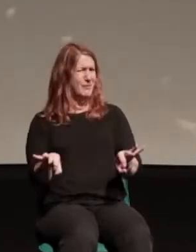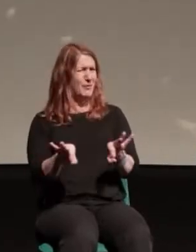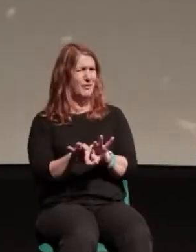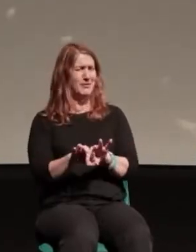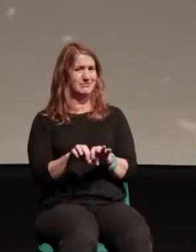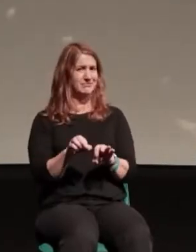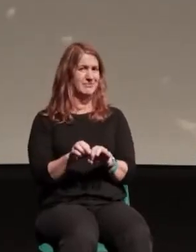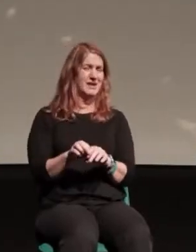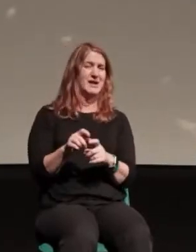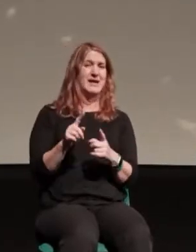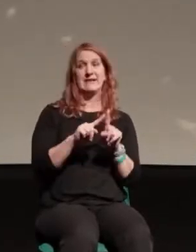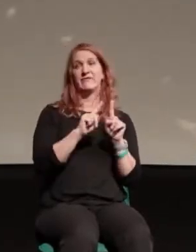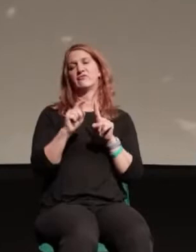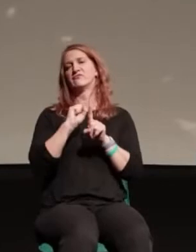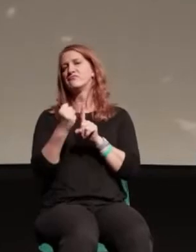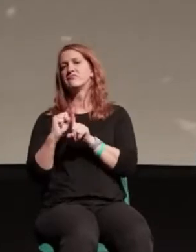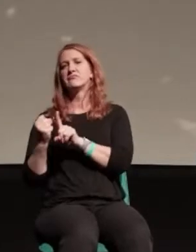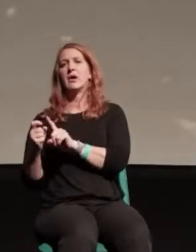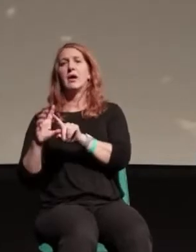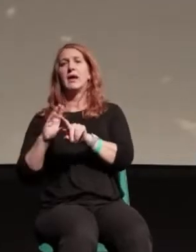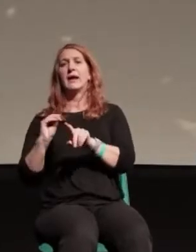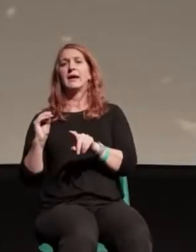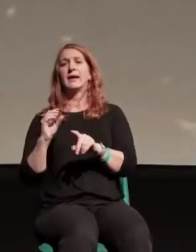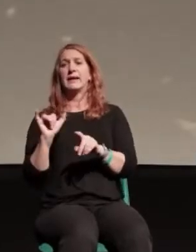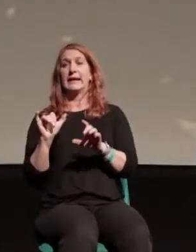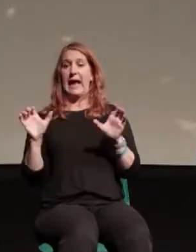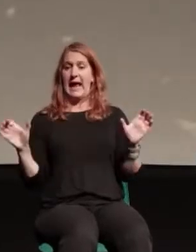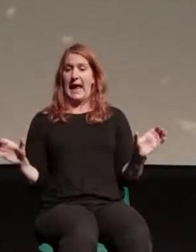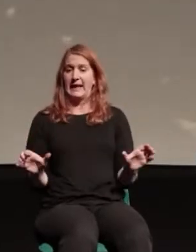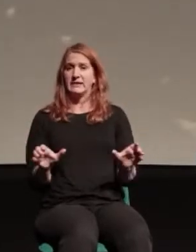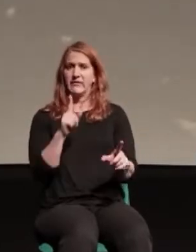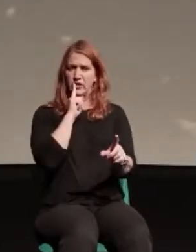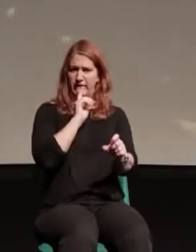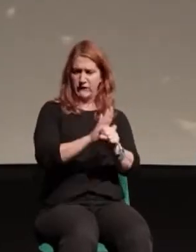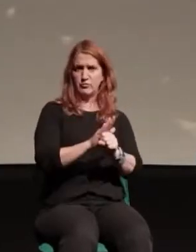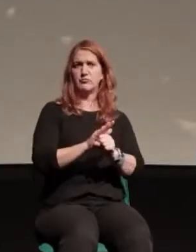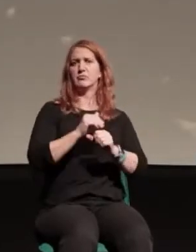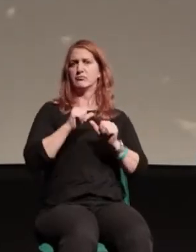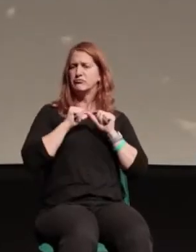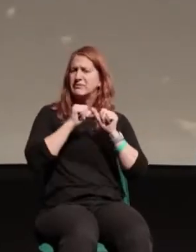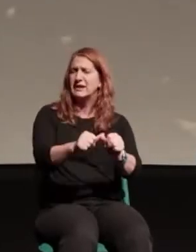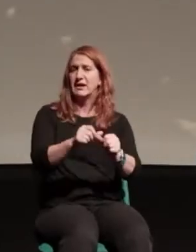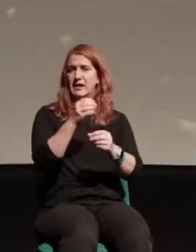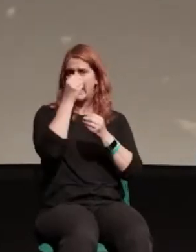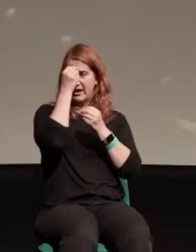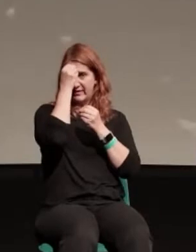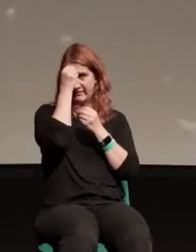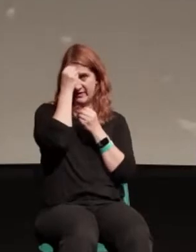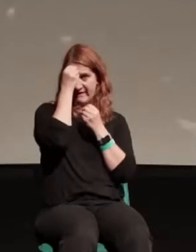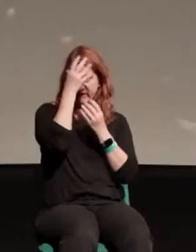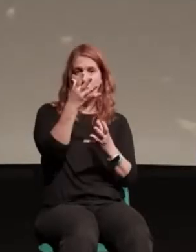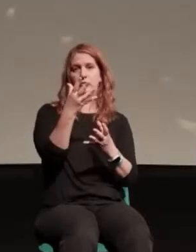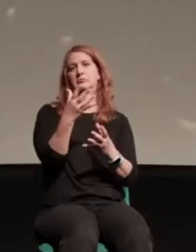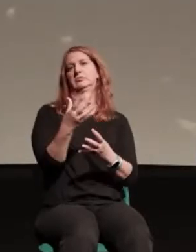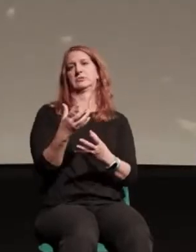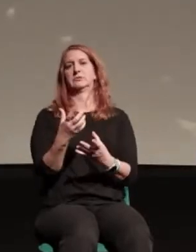in various circumstances, and that active, affirmative, ongoing, and informed consent is